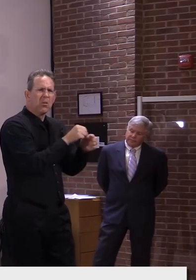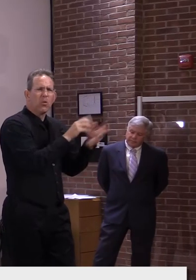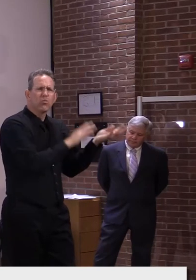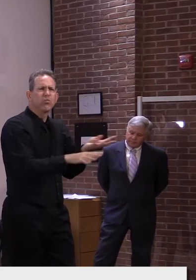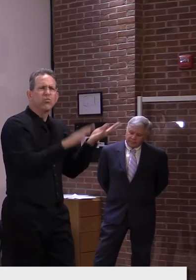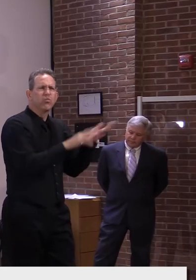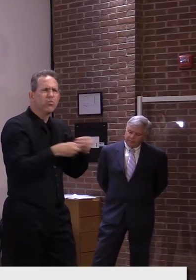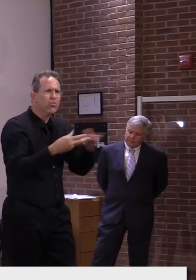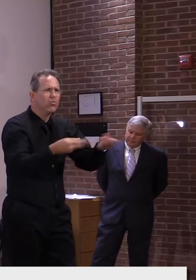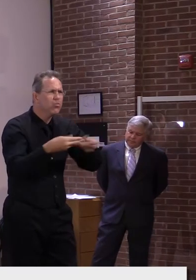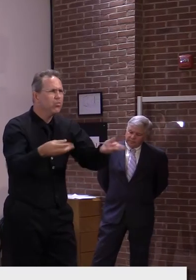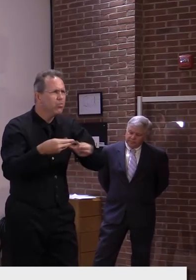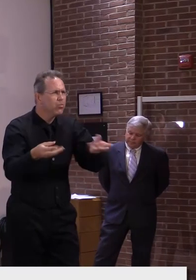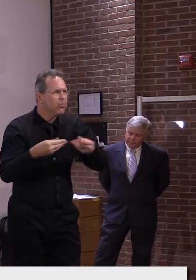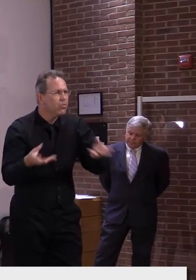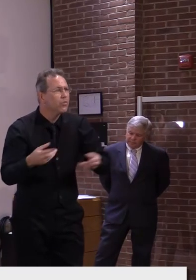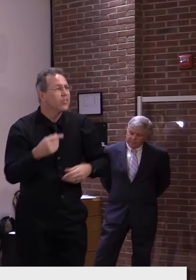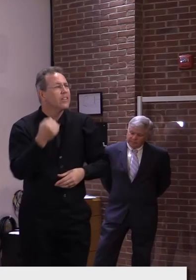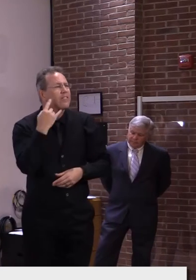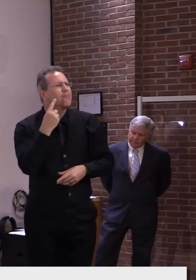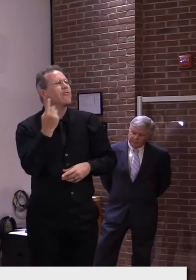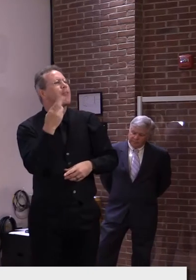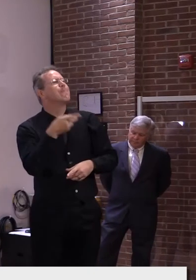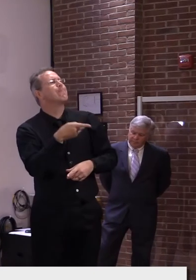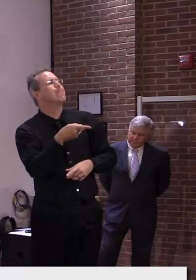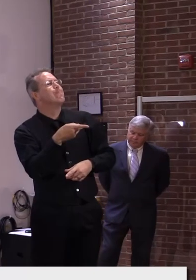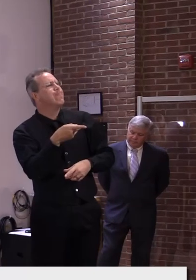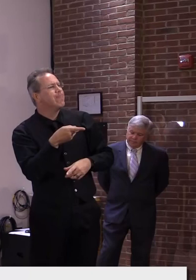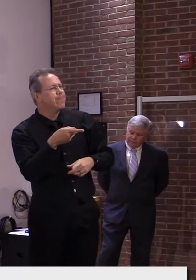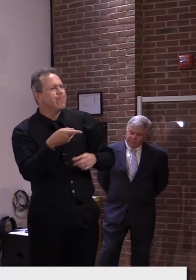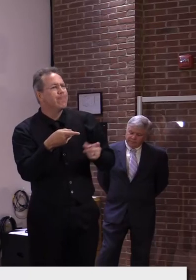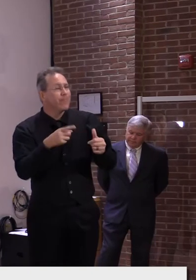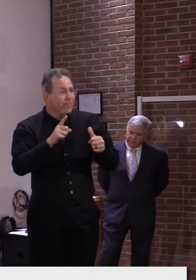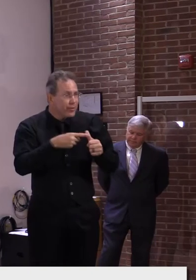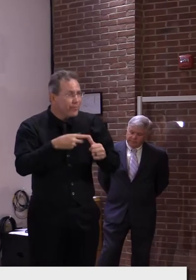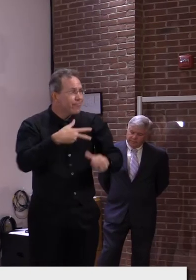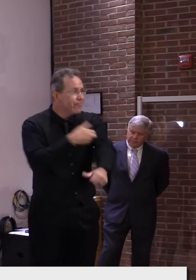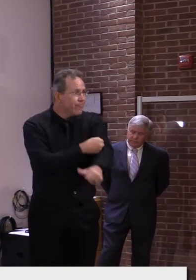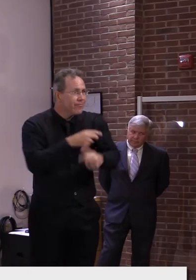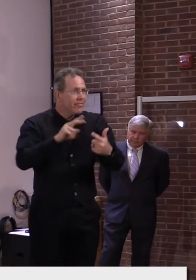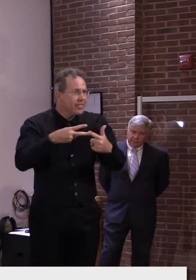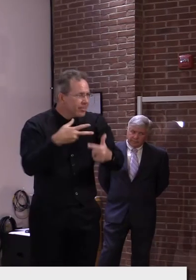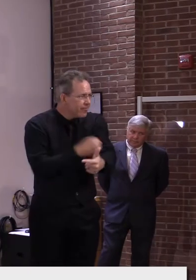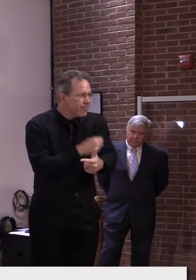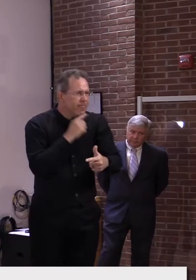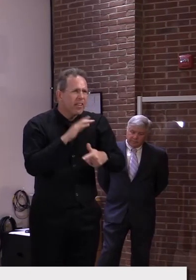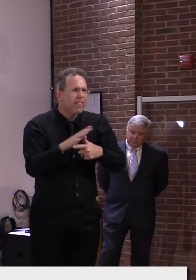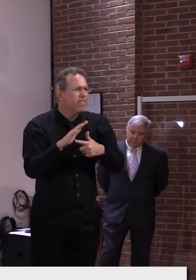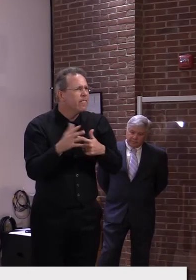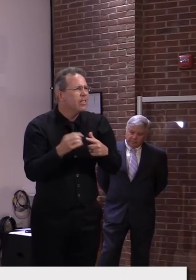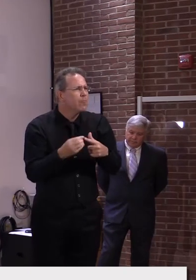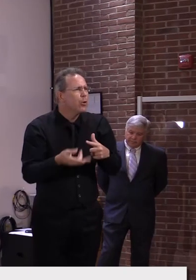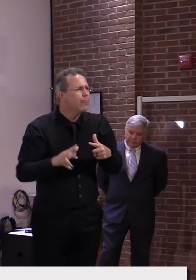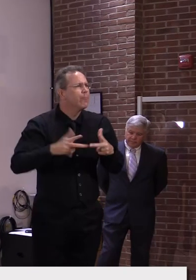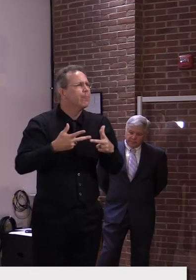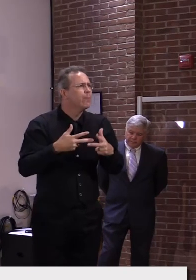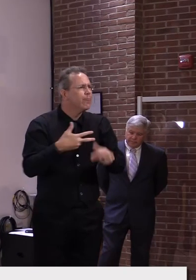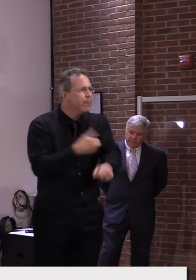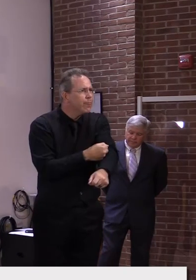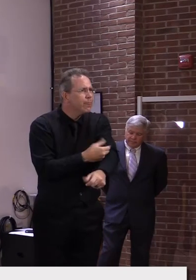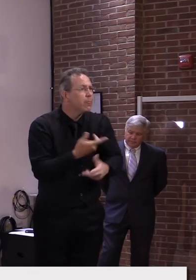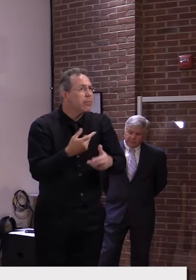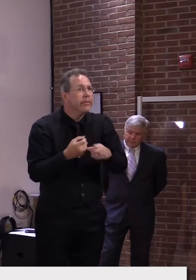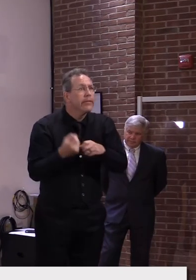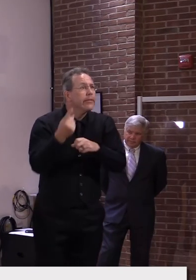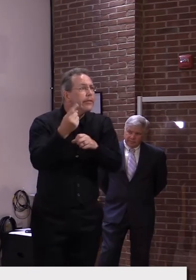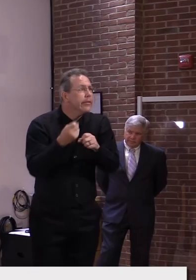If there was a need to have a new vaccine, if you will, to a variant that really was